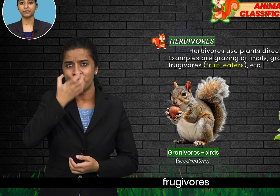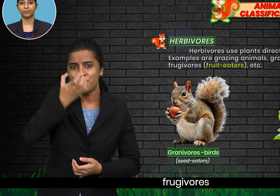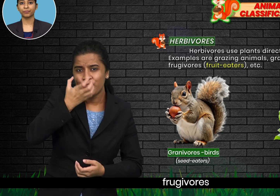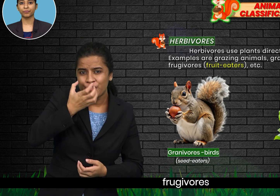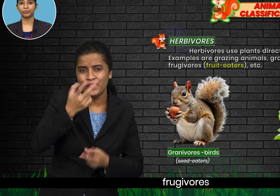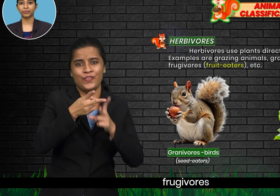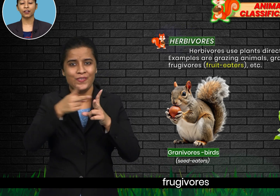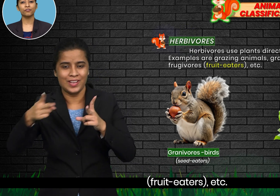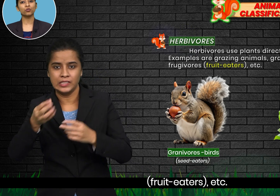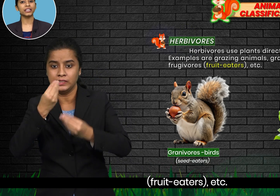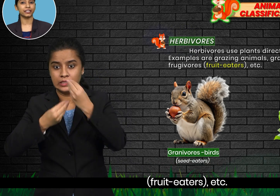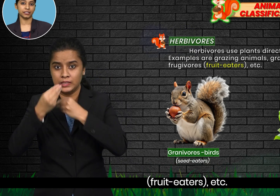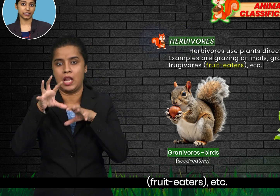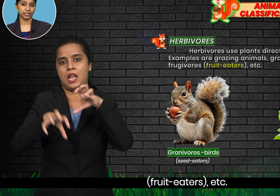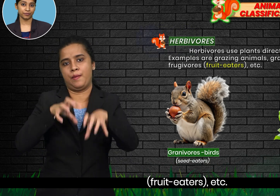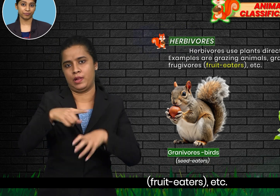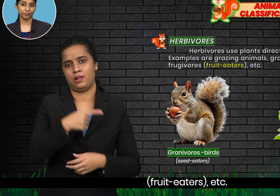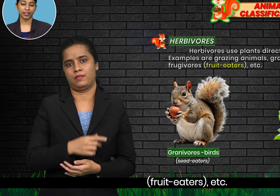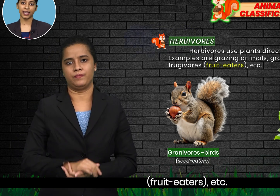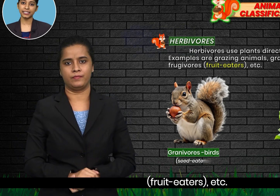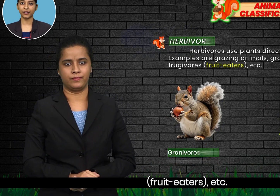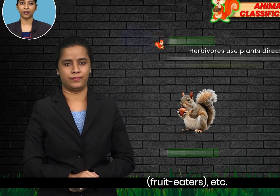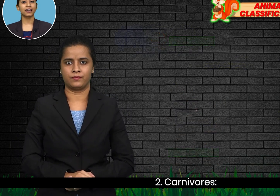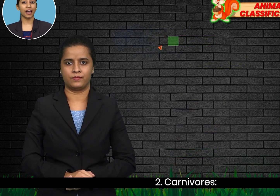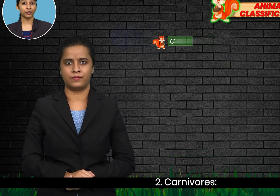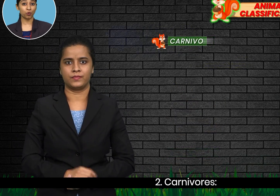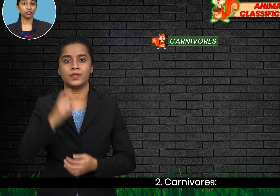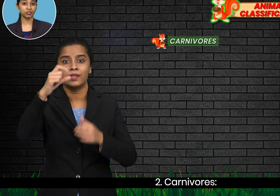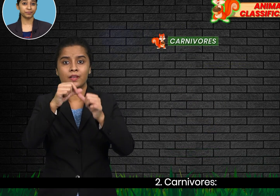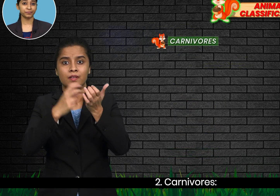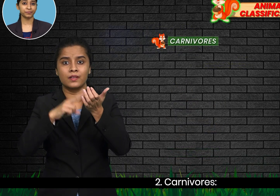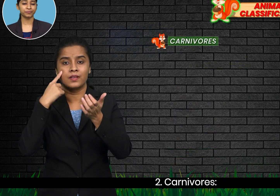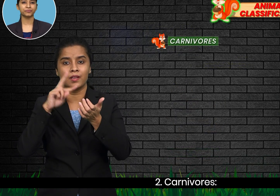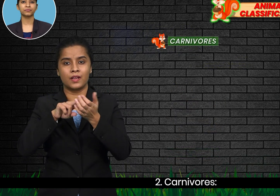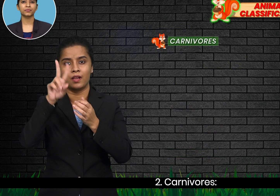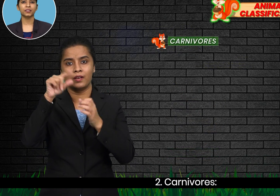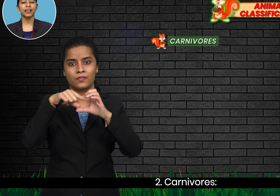frugivores, fruit eaters, etc. Carnivores,